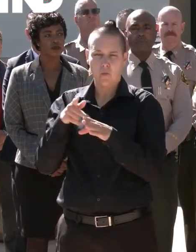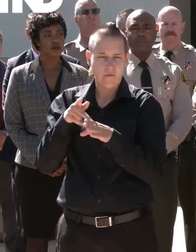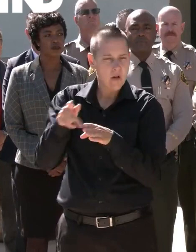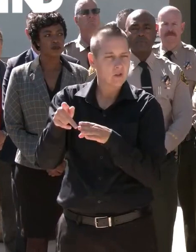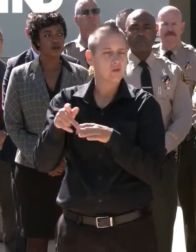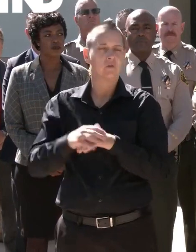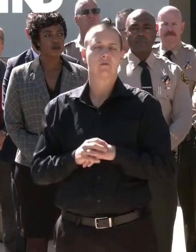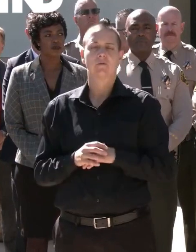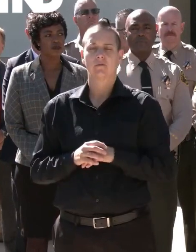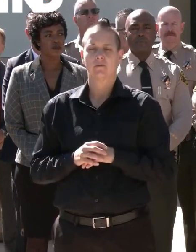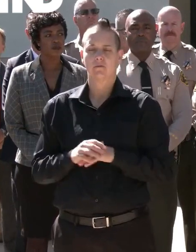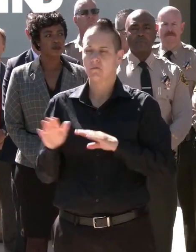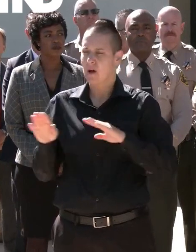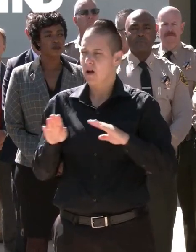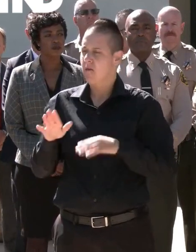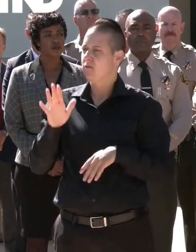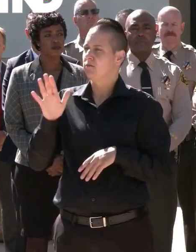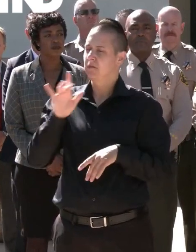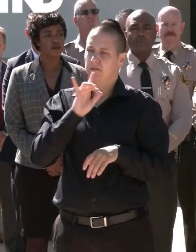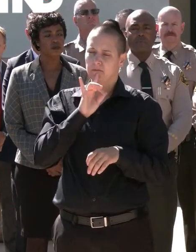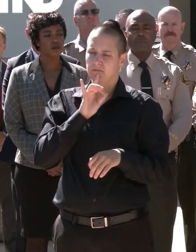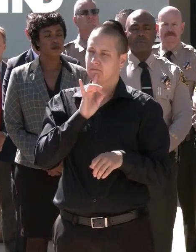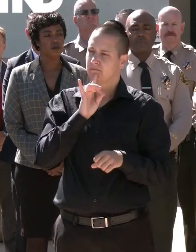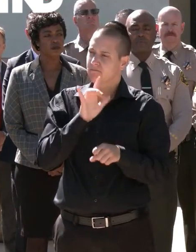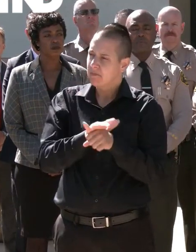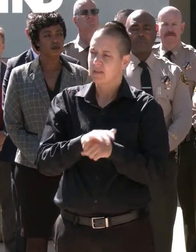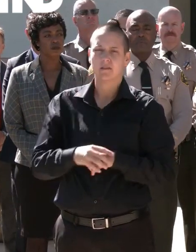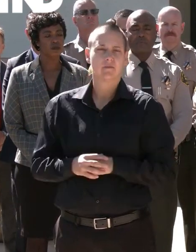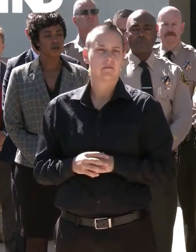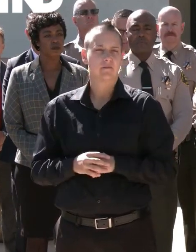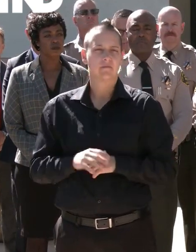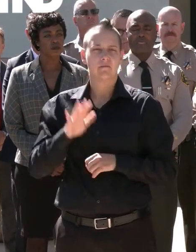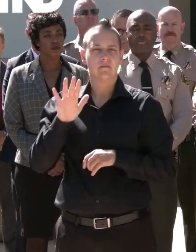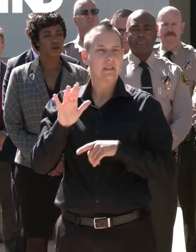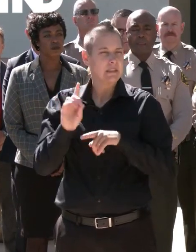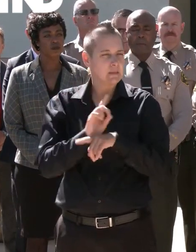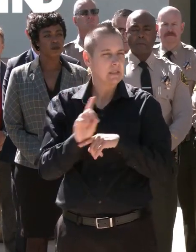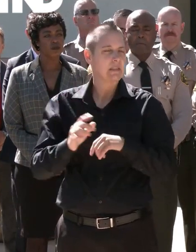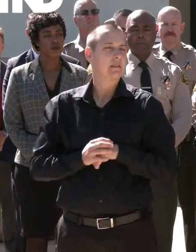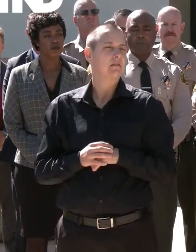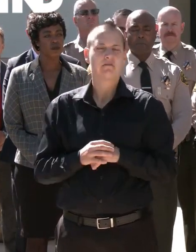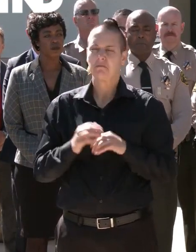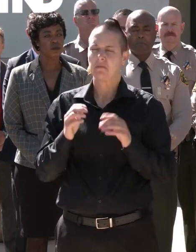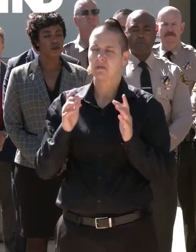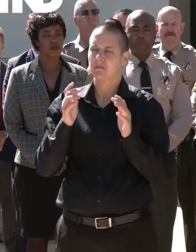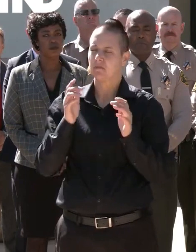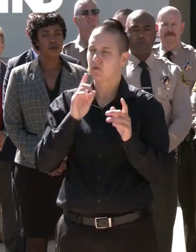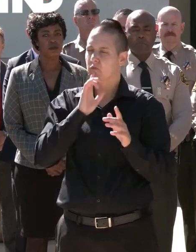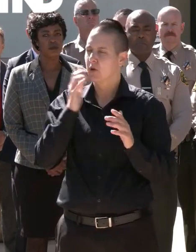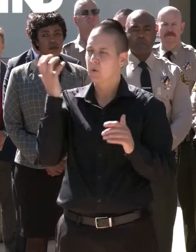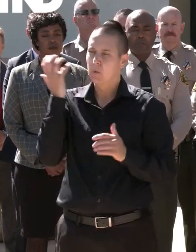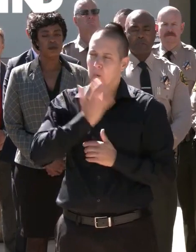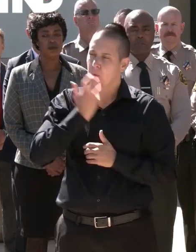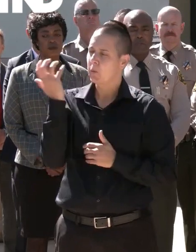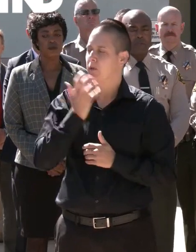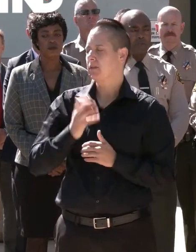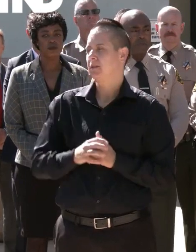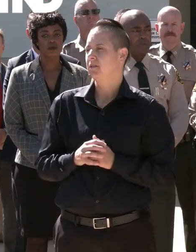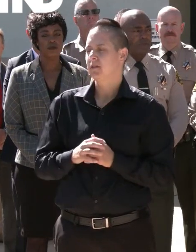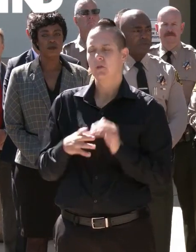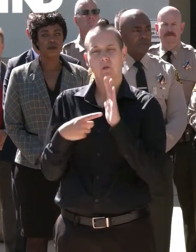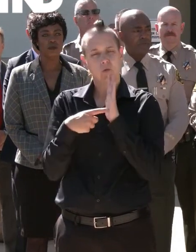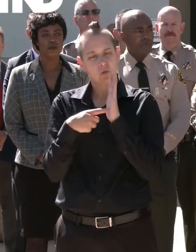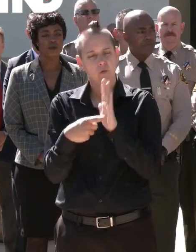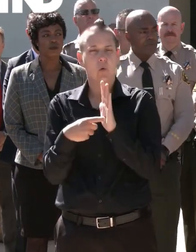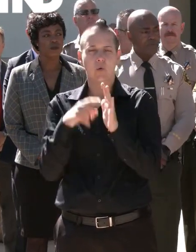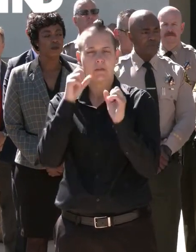professionalism, their dedication, their discipline, just absolutely off the charts, and